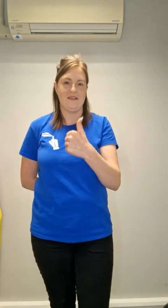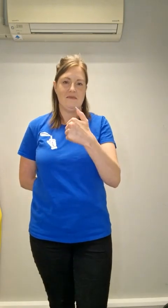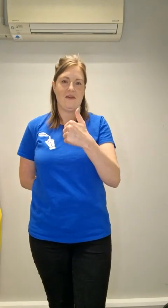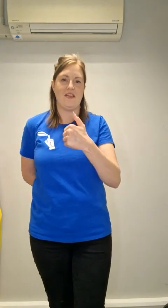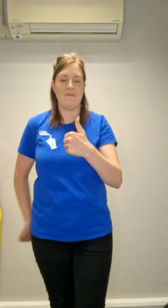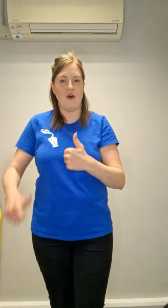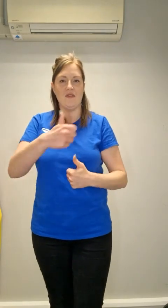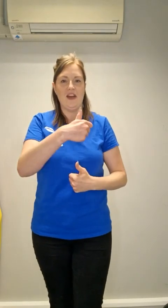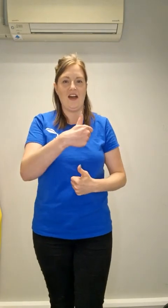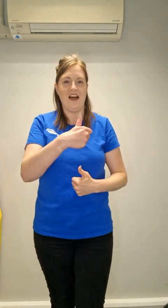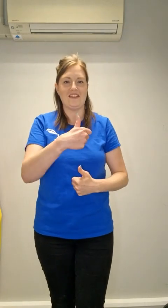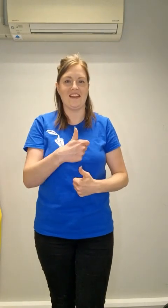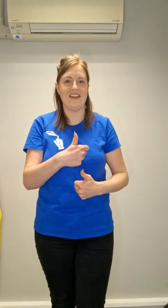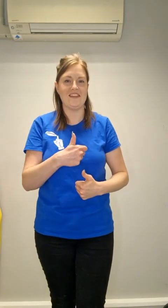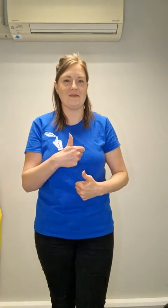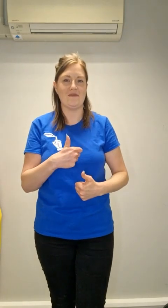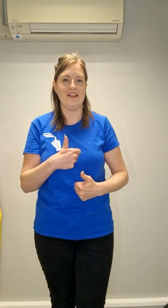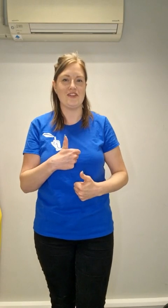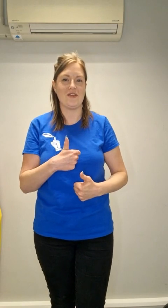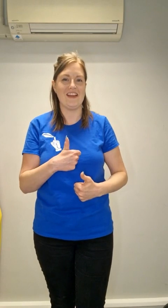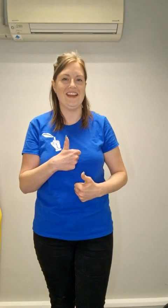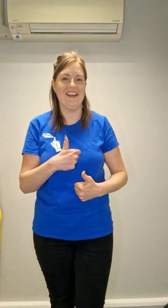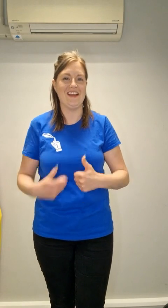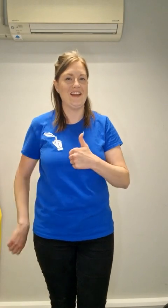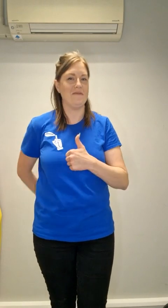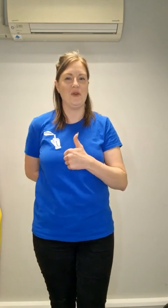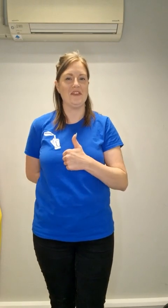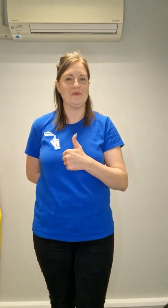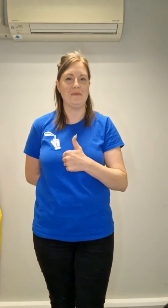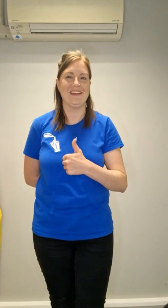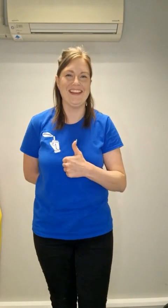my thumb, but on the other hand, I can get this one really straight, but not this one.